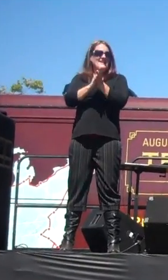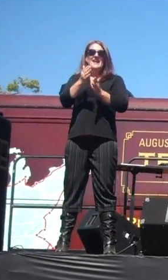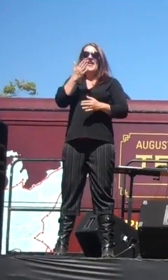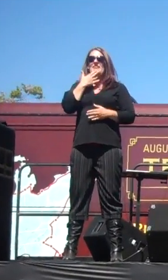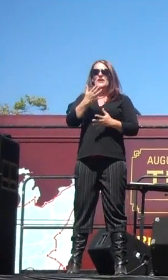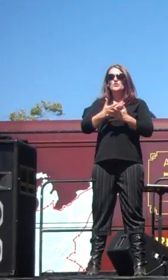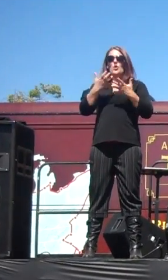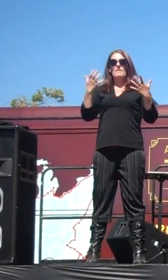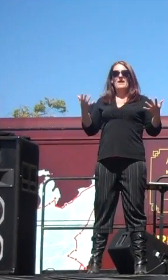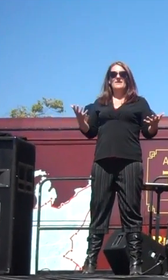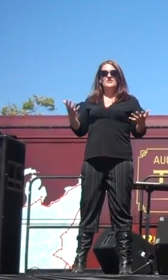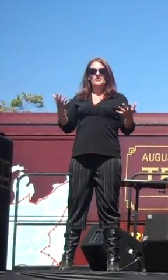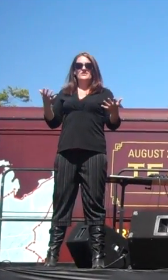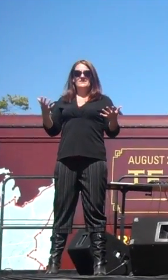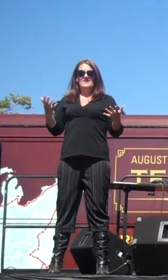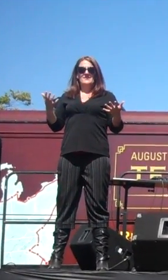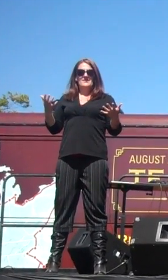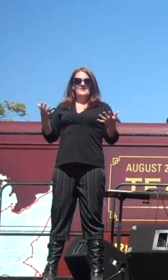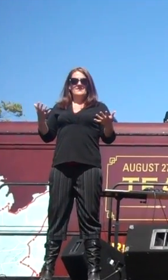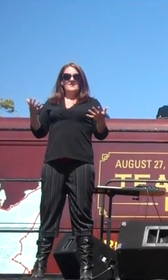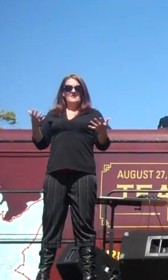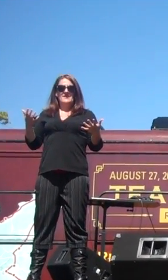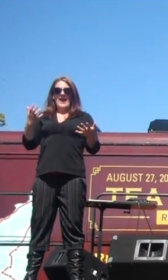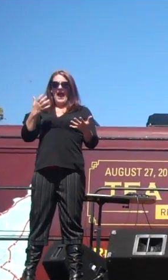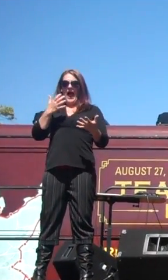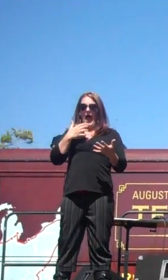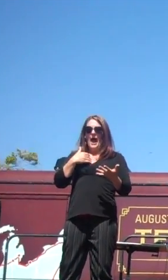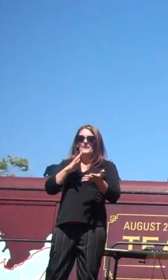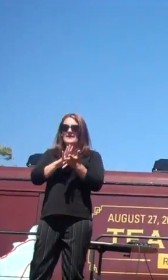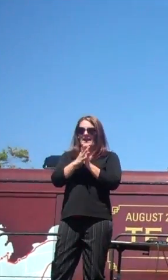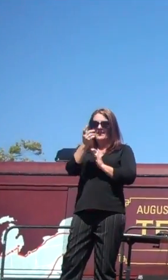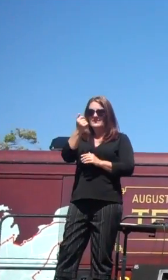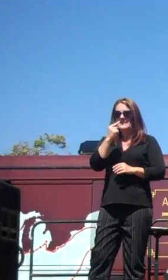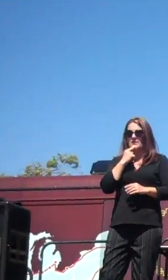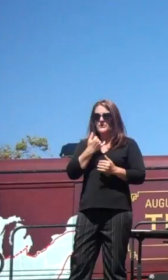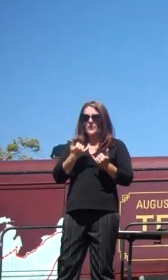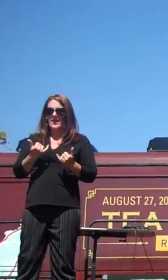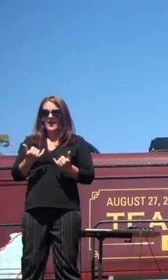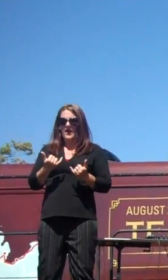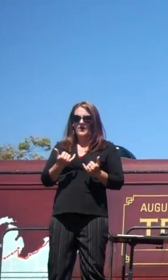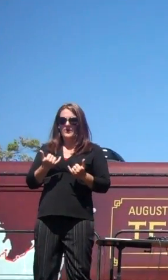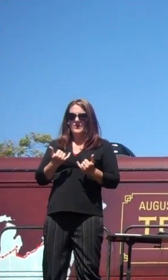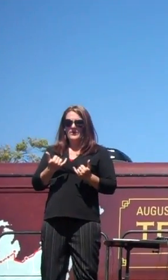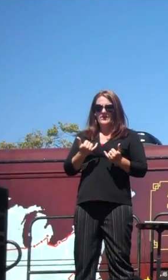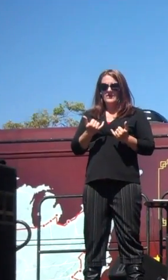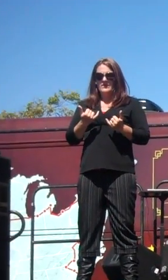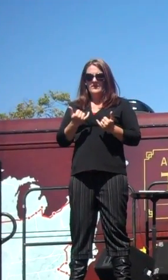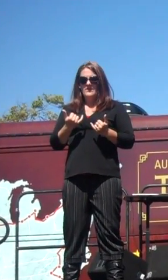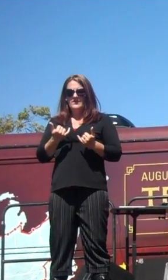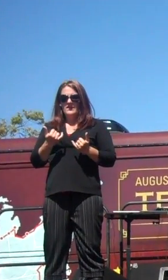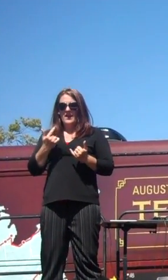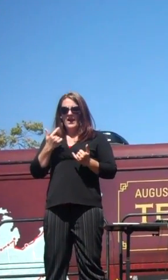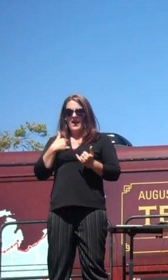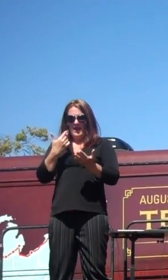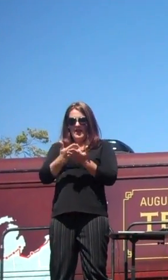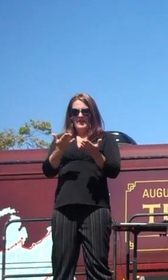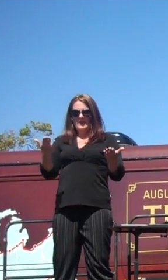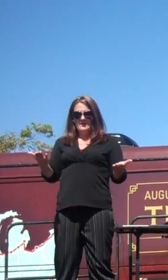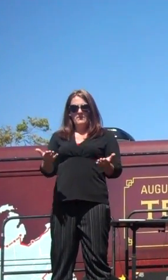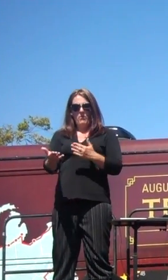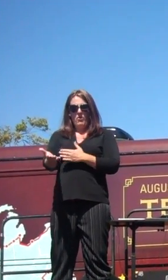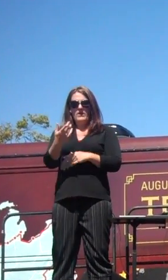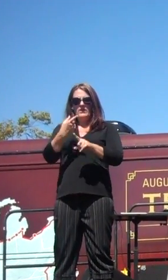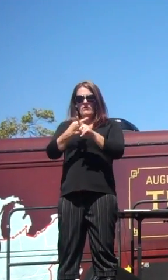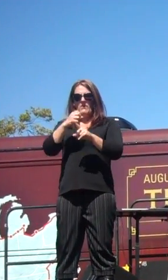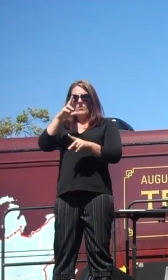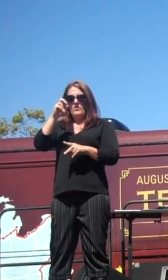Thank you so much. I'm going to get kind of serious with you. I came this morning from Reno,